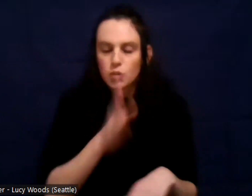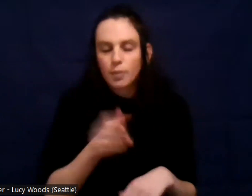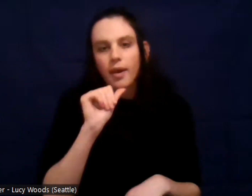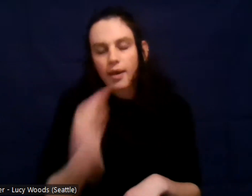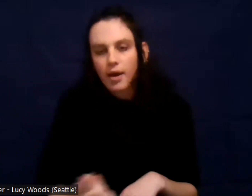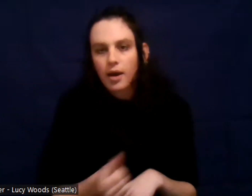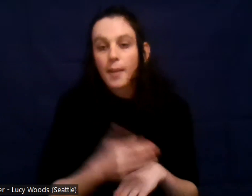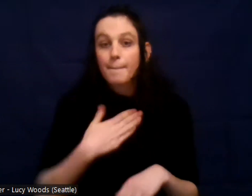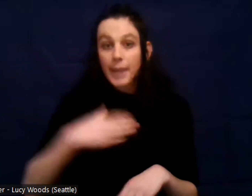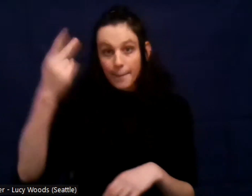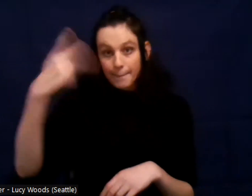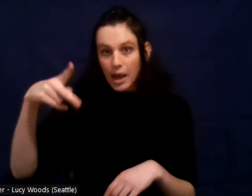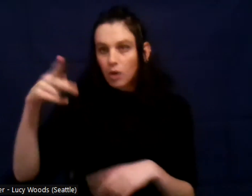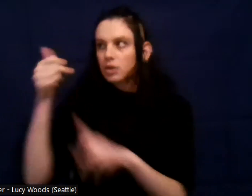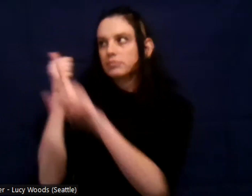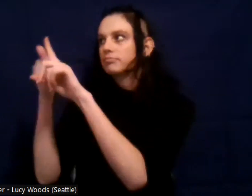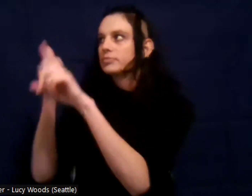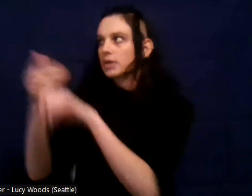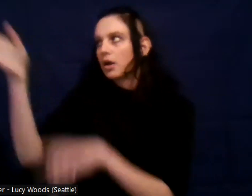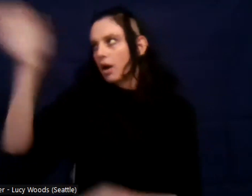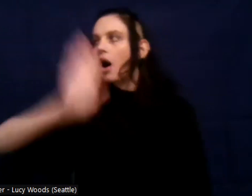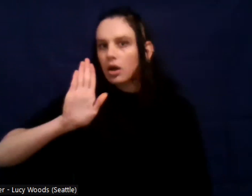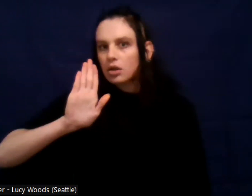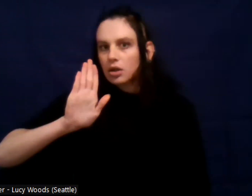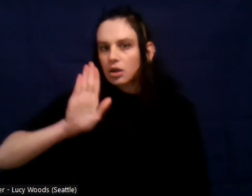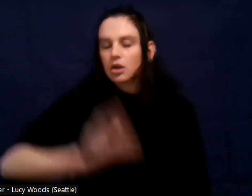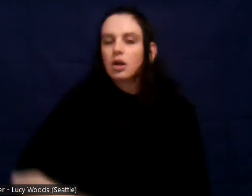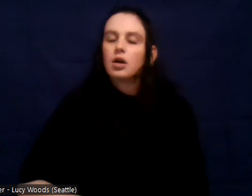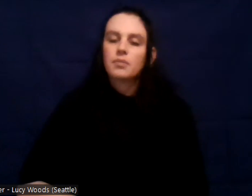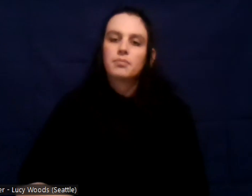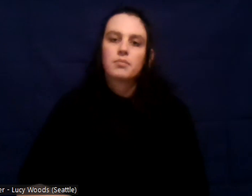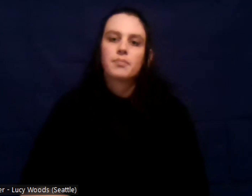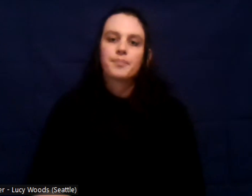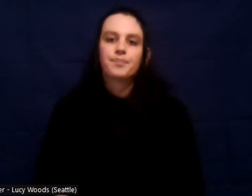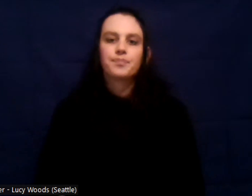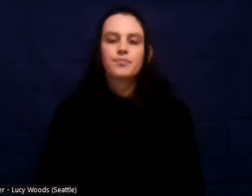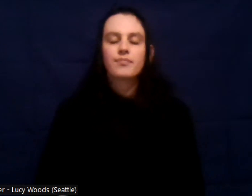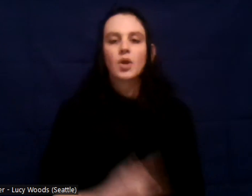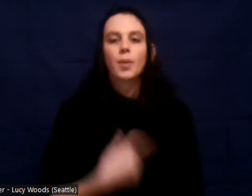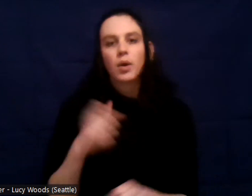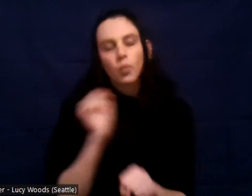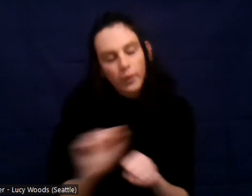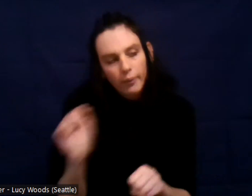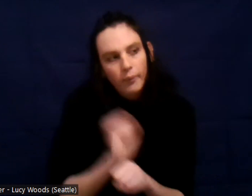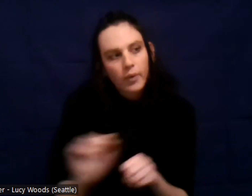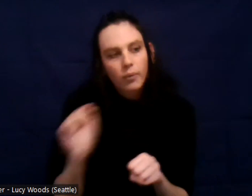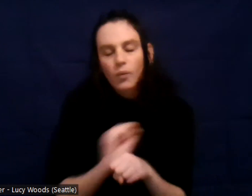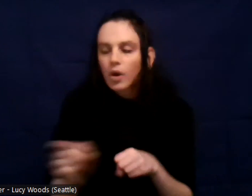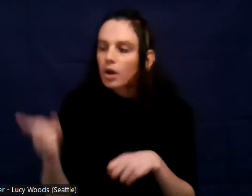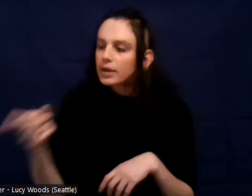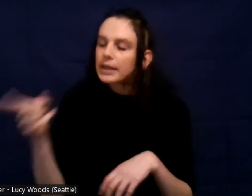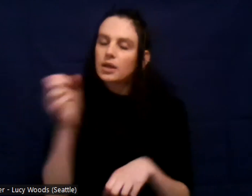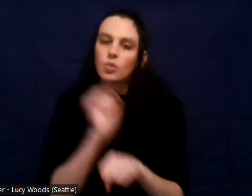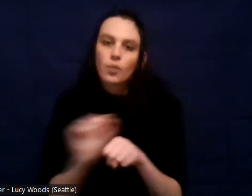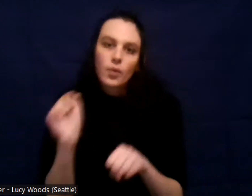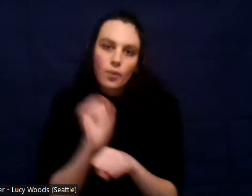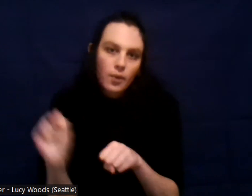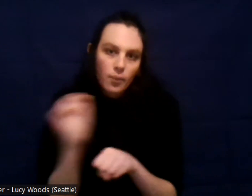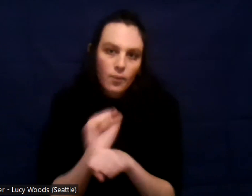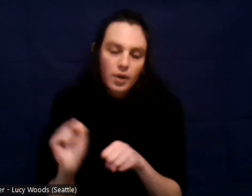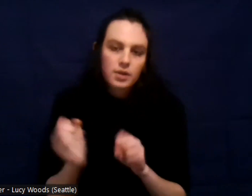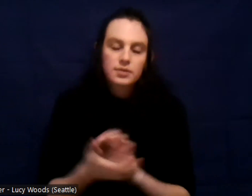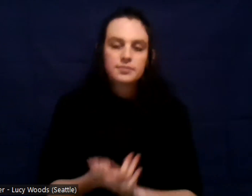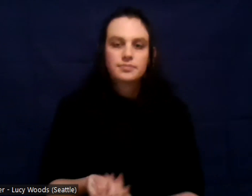power. And like, I need to get it together. So I did some work. He did some work. So we have